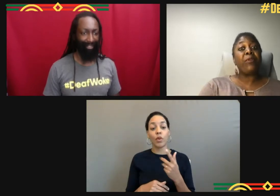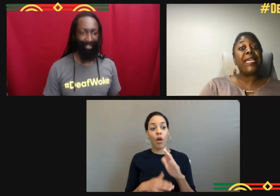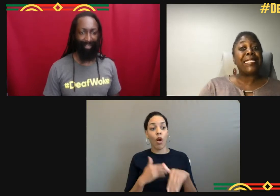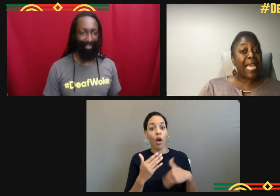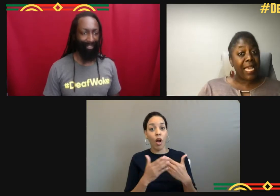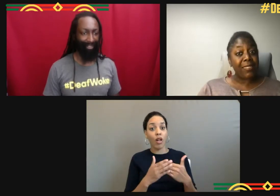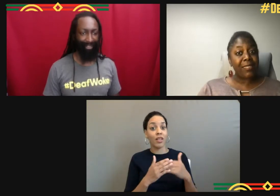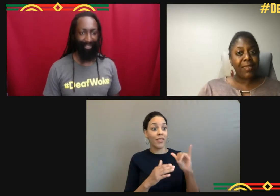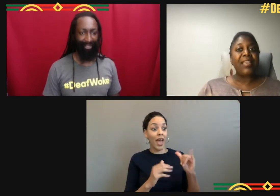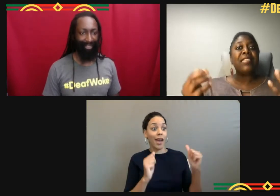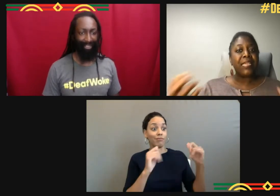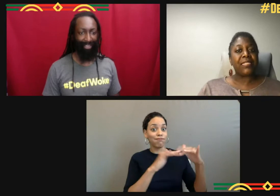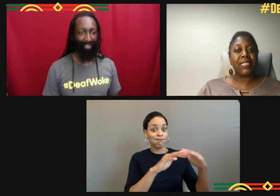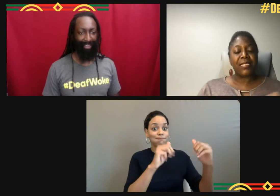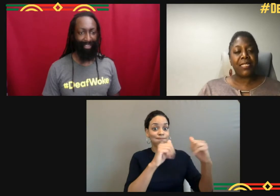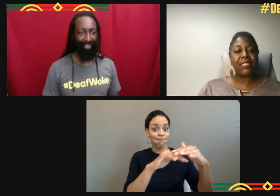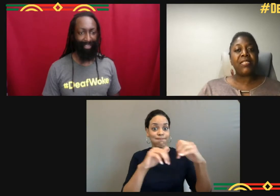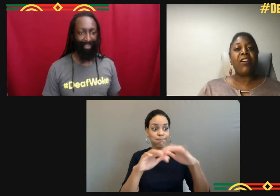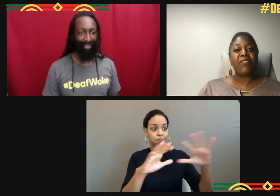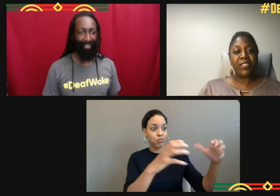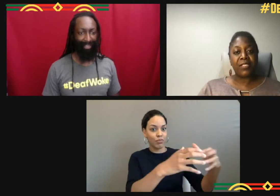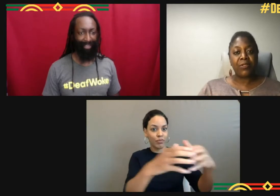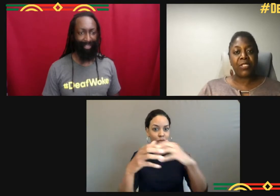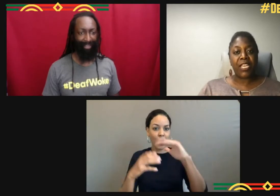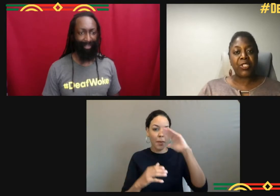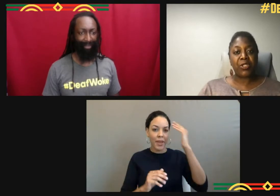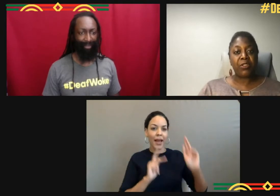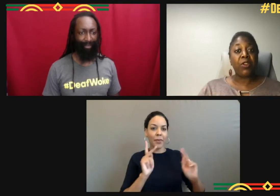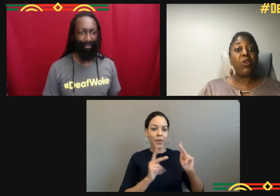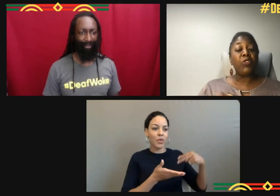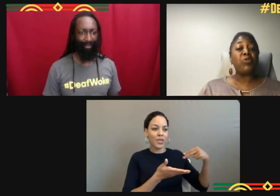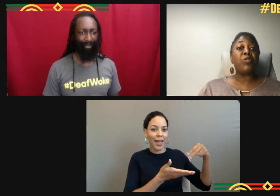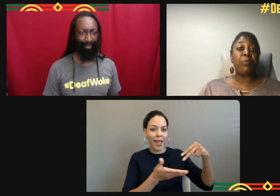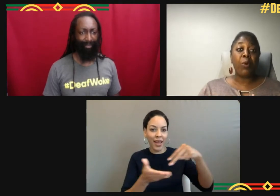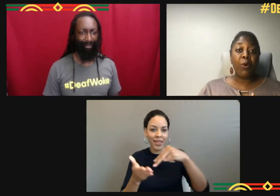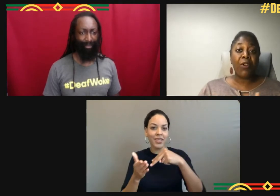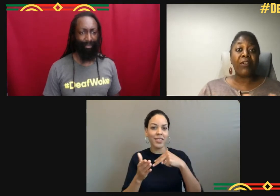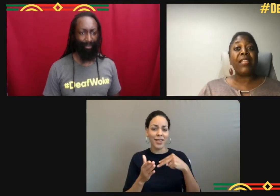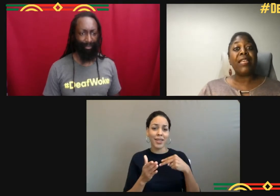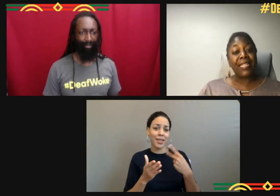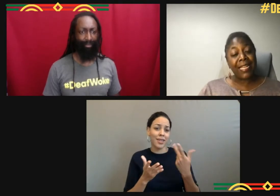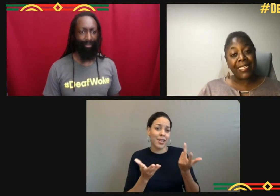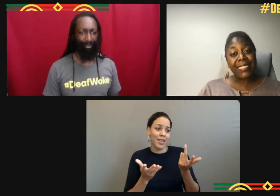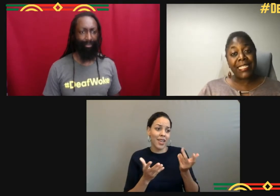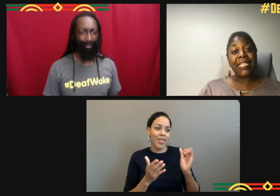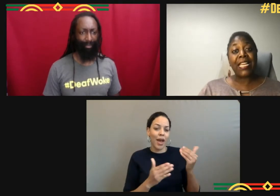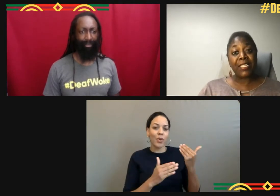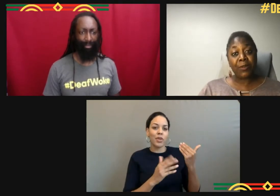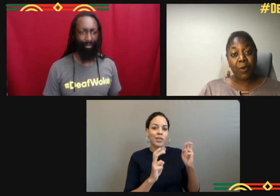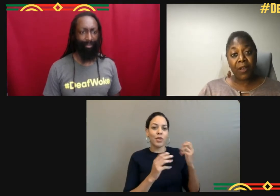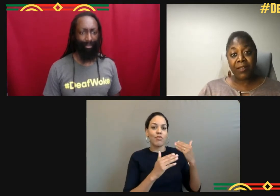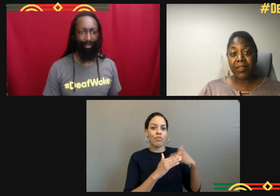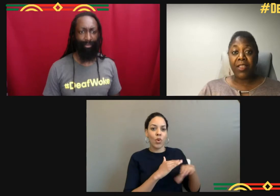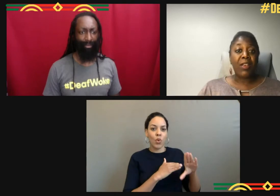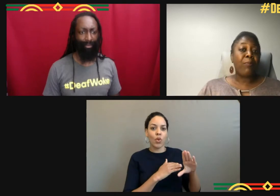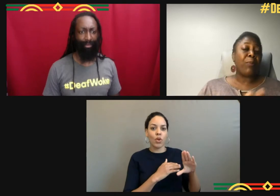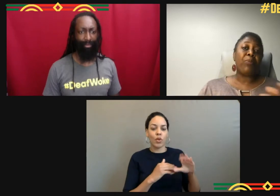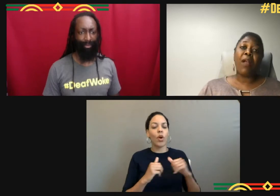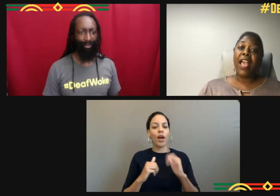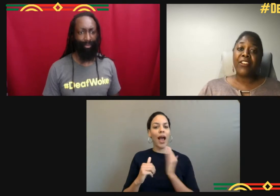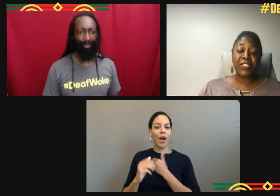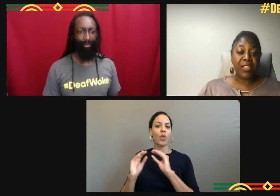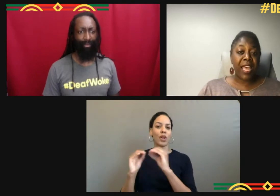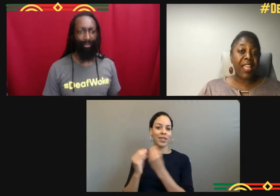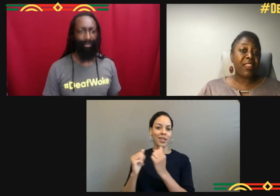actually predate the existence of the association, which was born in 1991.